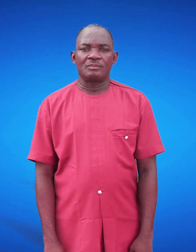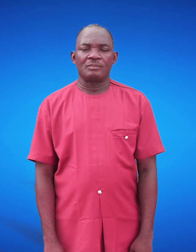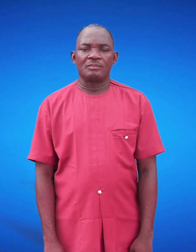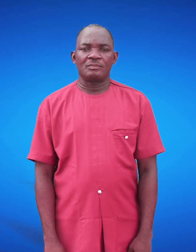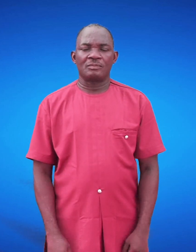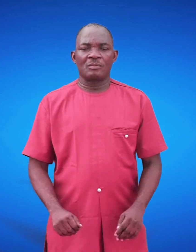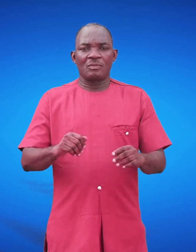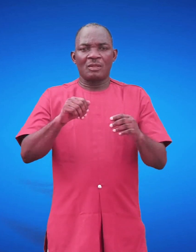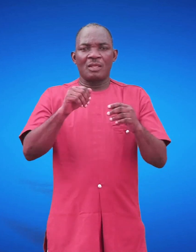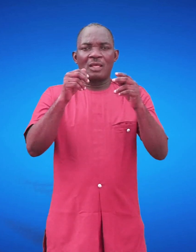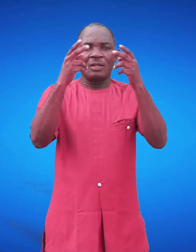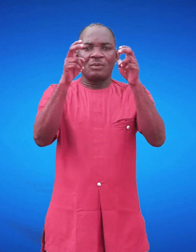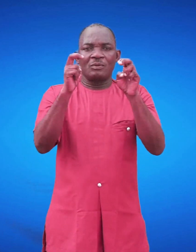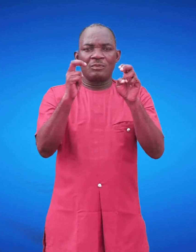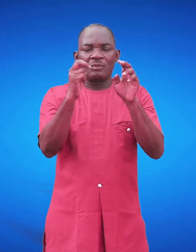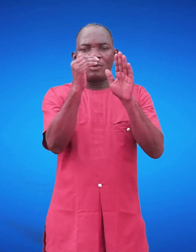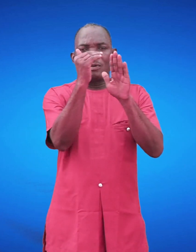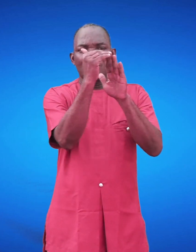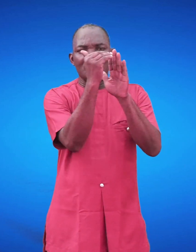Table of Contents.